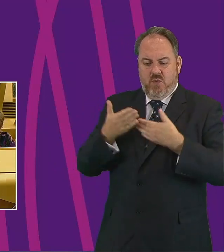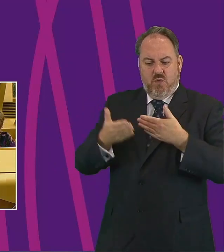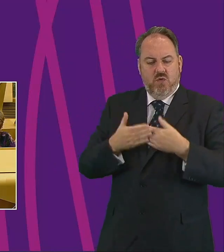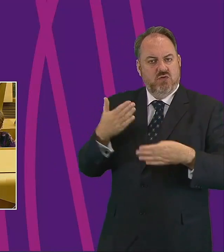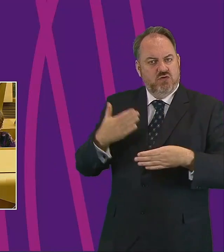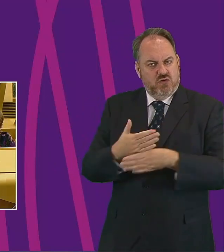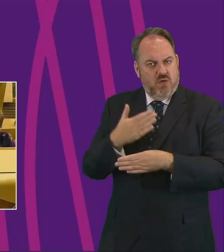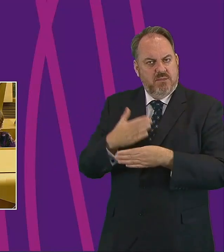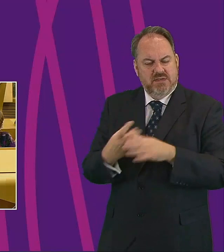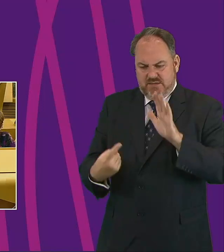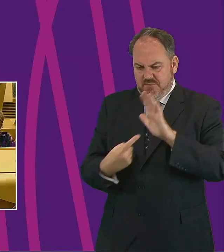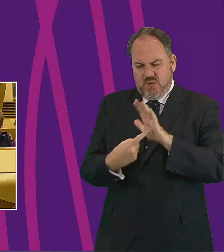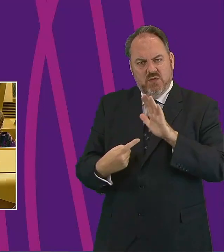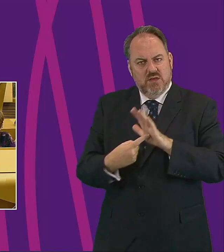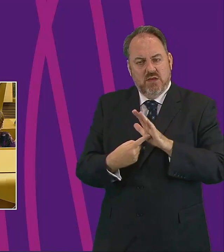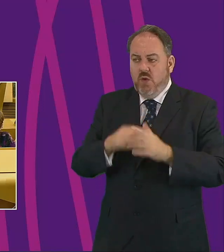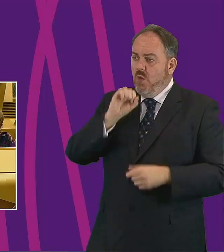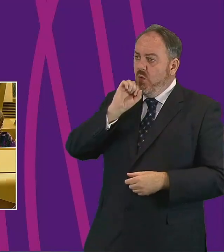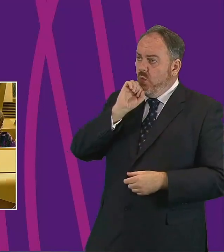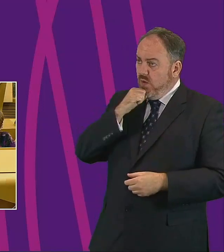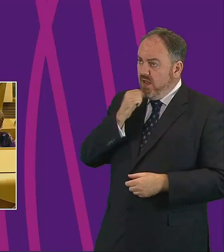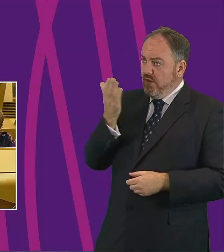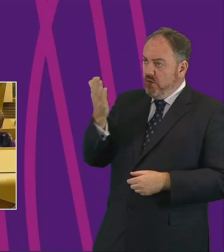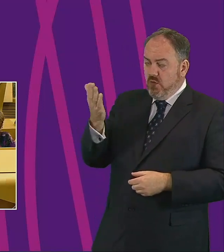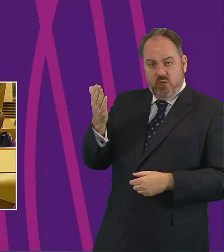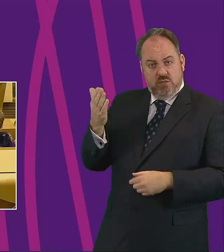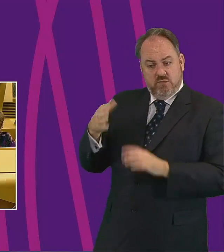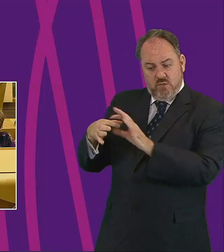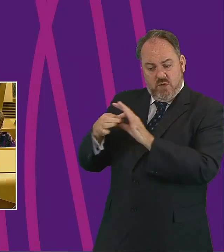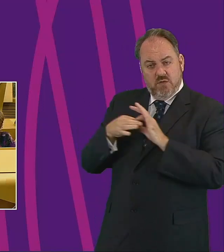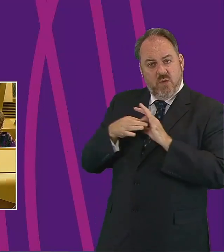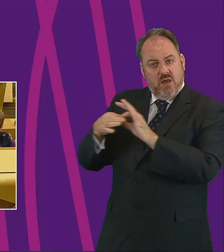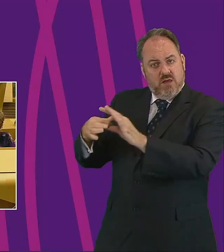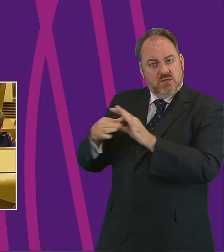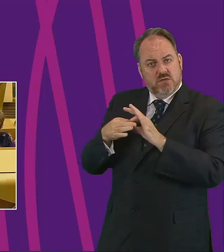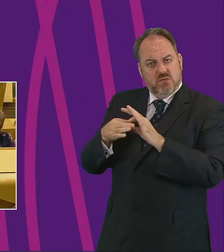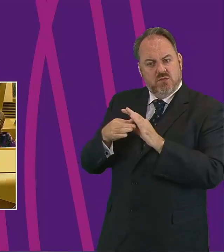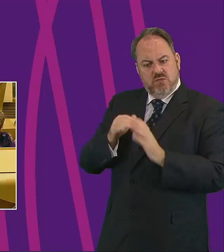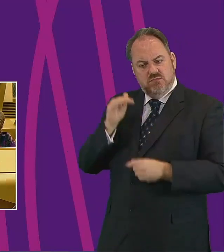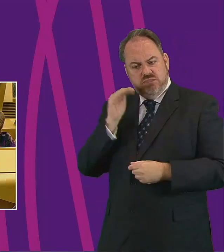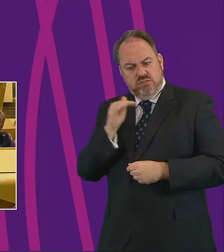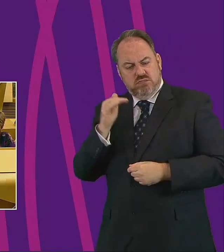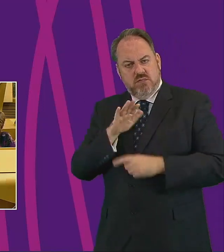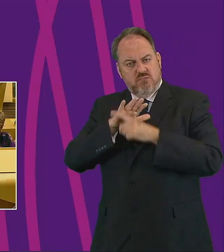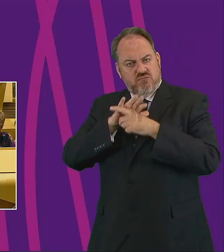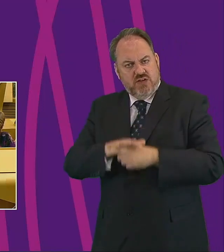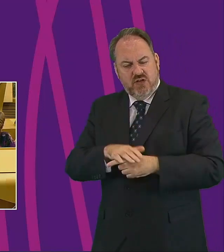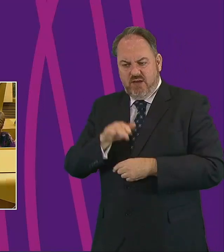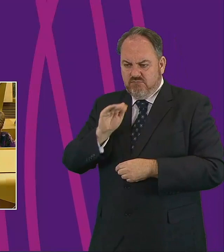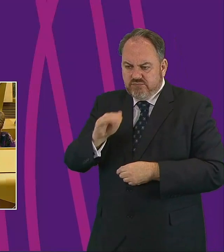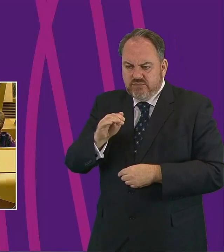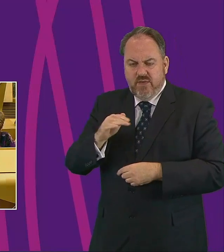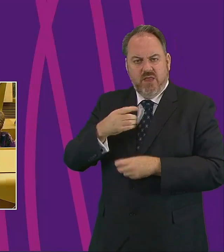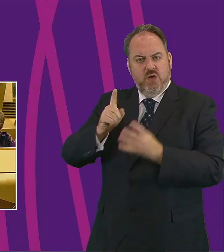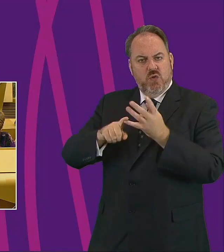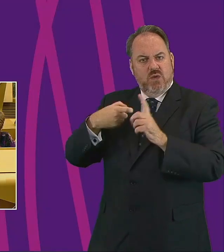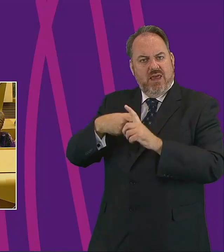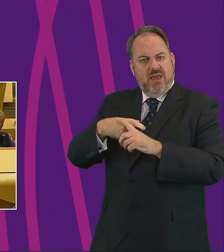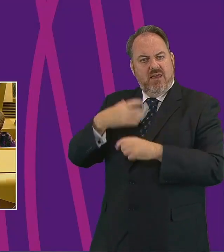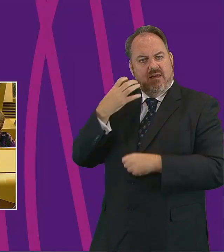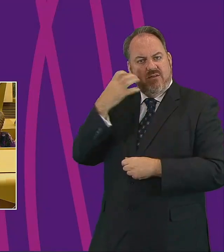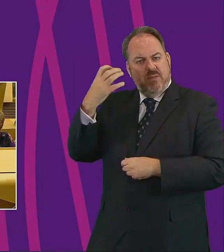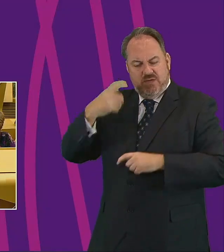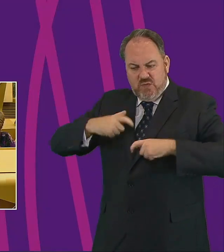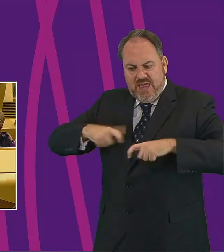again, will she join with us to pressure the UK Government to extend the job retention scheme? And will